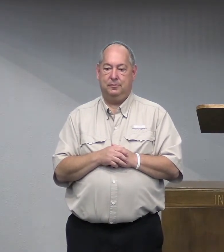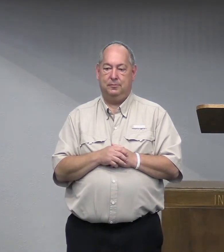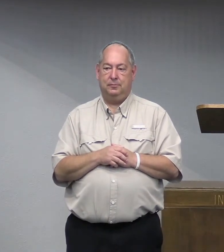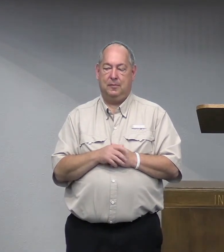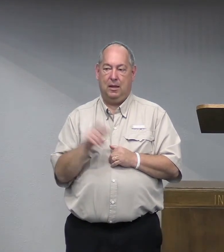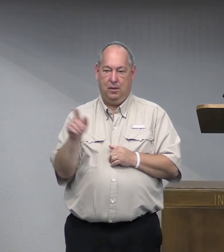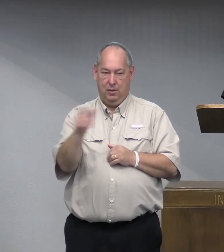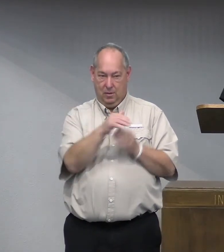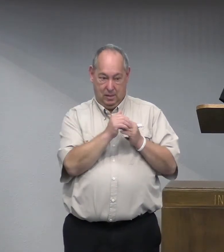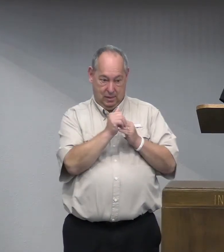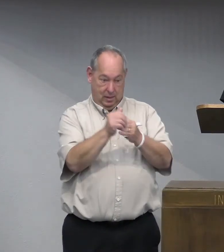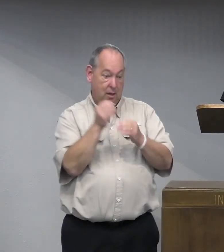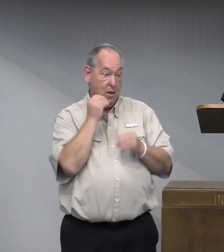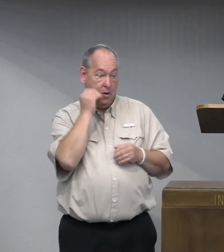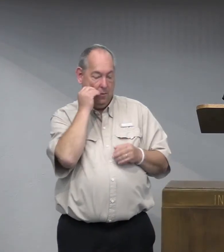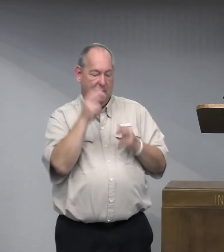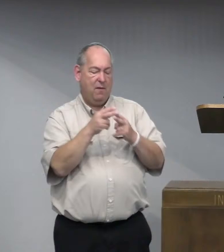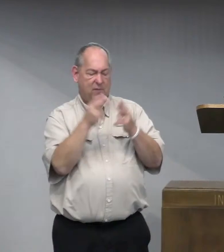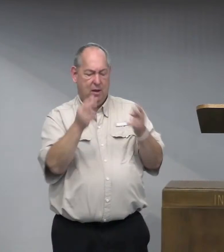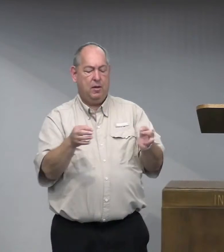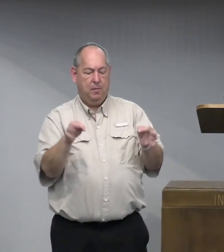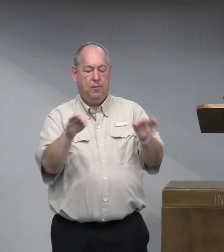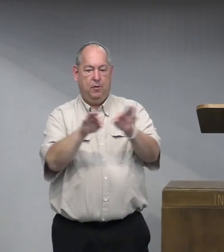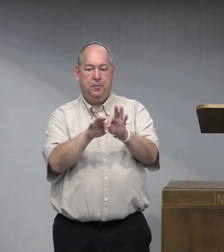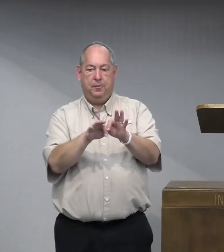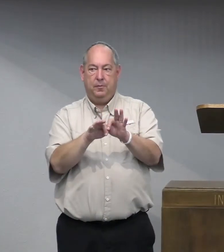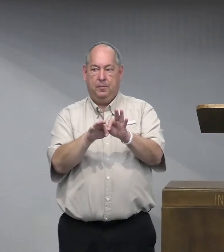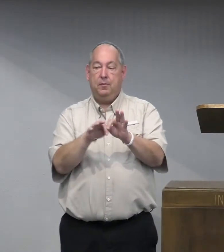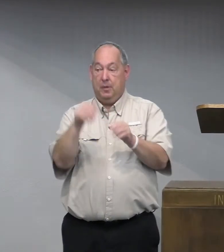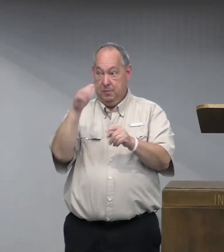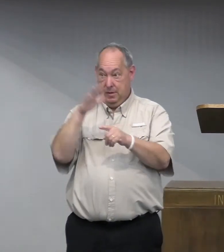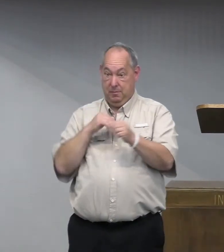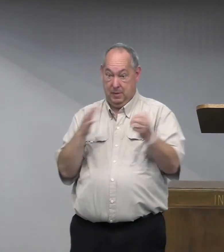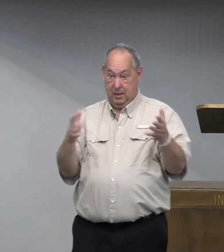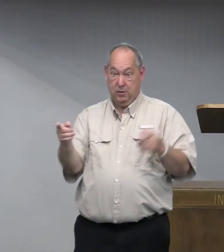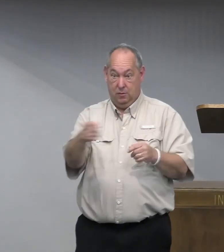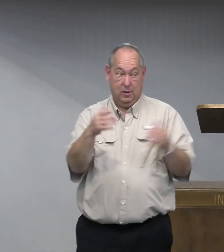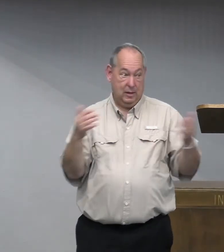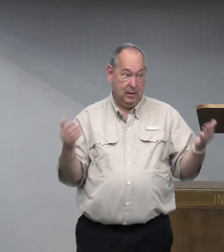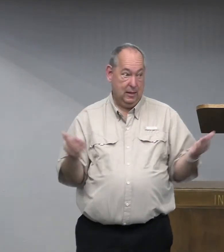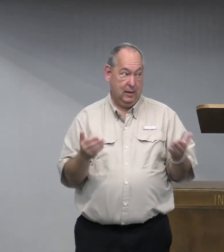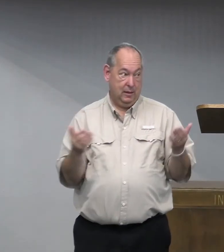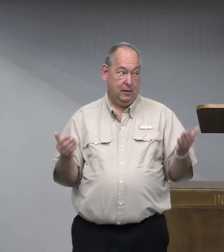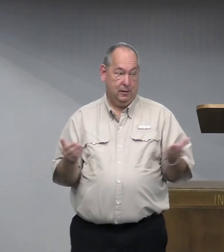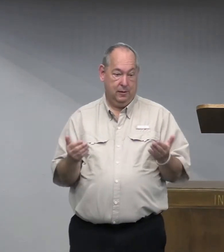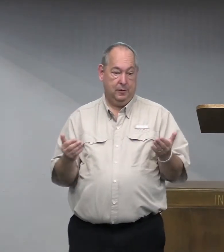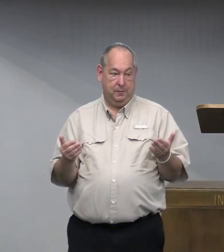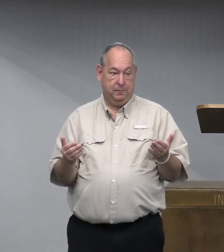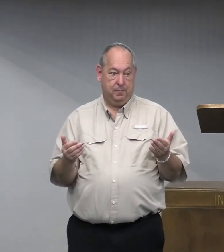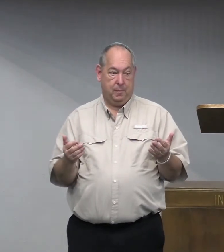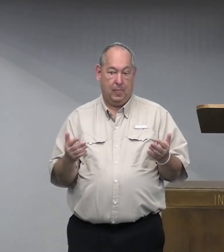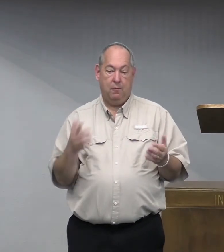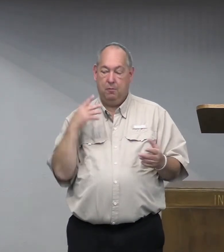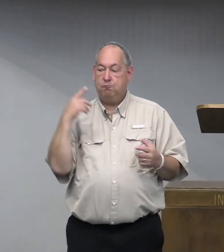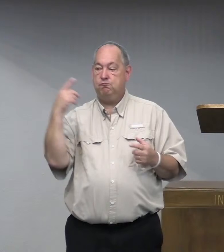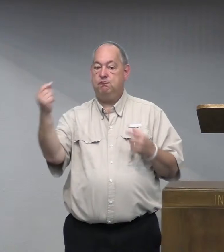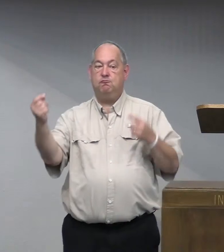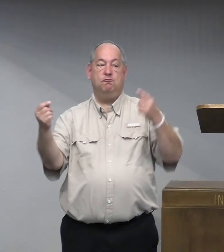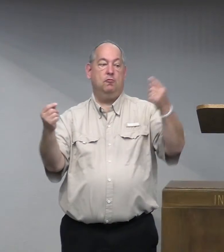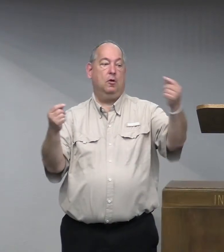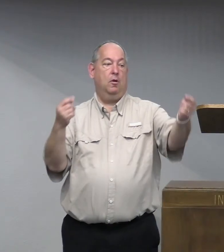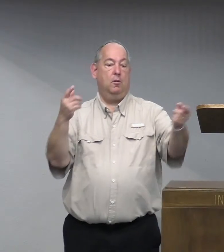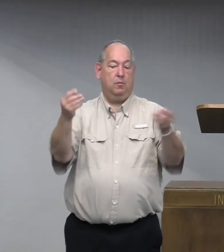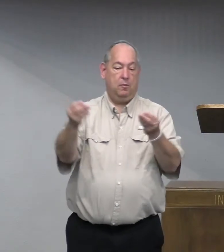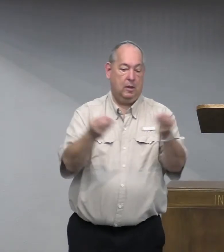Your leadership in the home is very important. But gentlemen, many of you are here and are going to go into